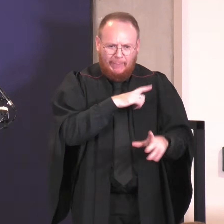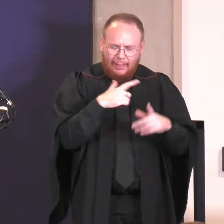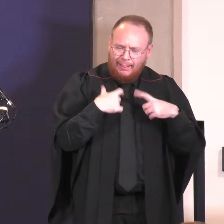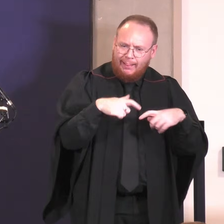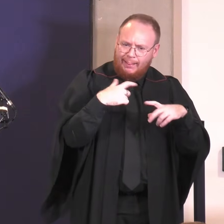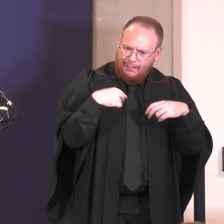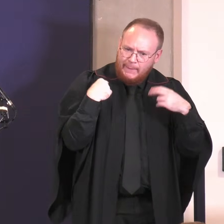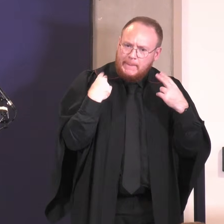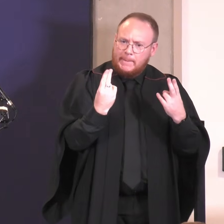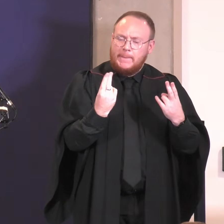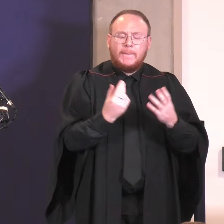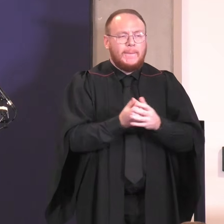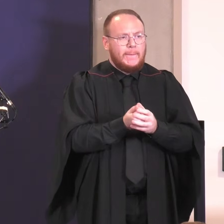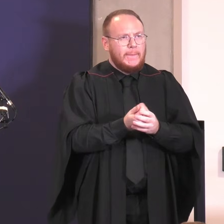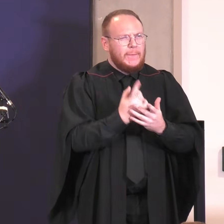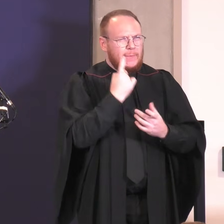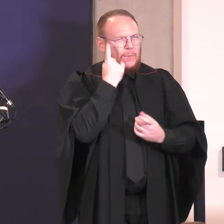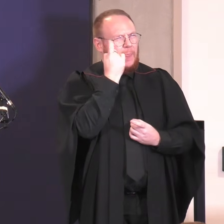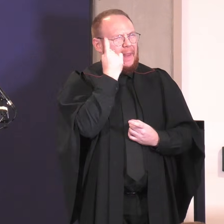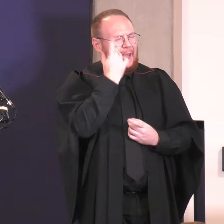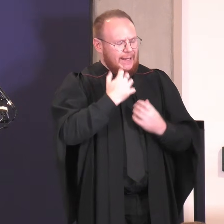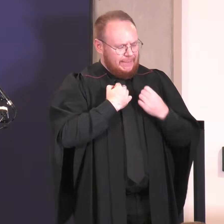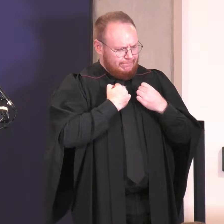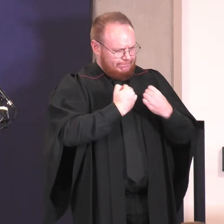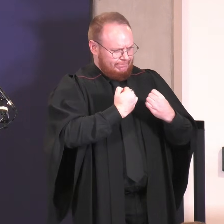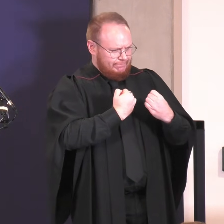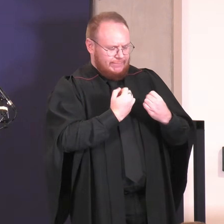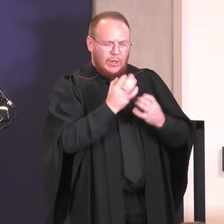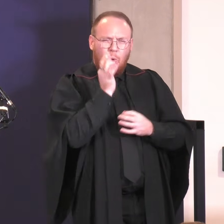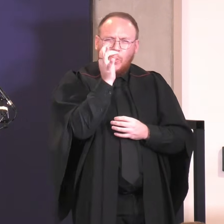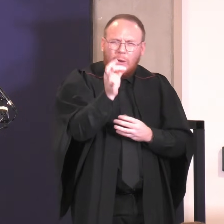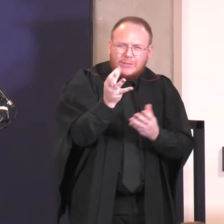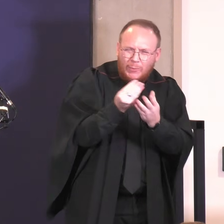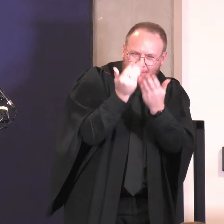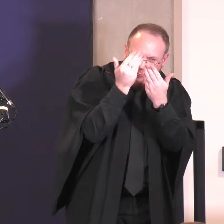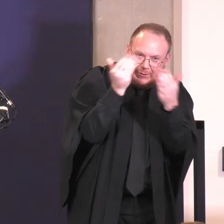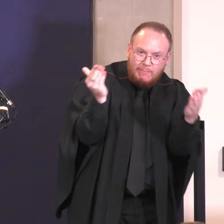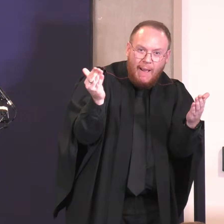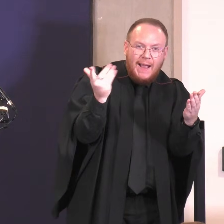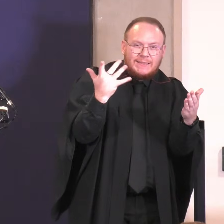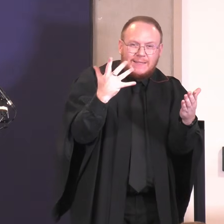for ourselves, to question with respect, and to form our own understandings of the world.